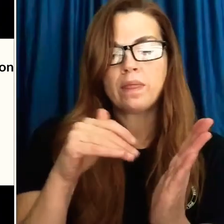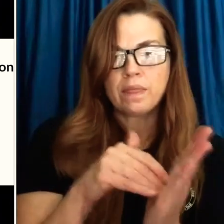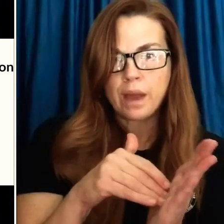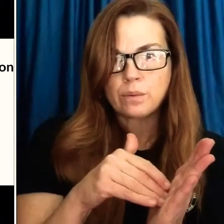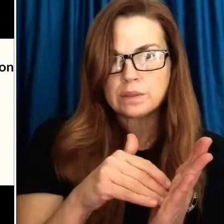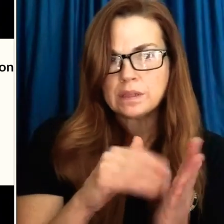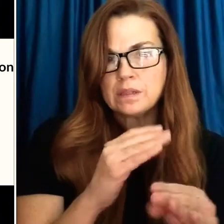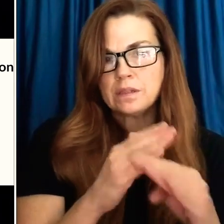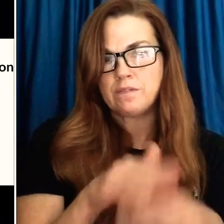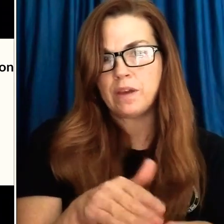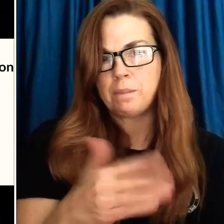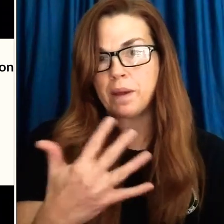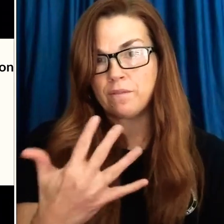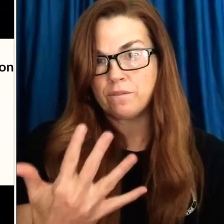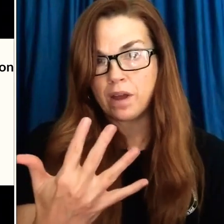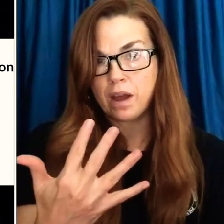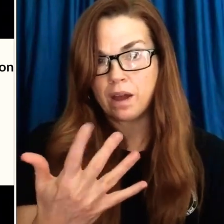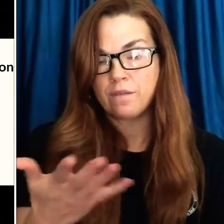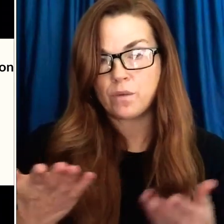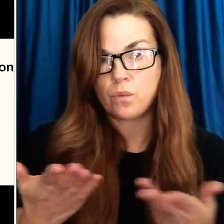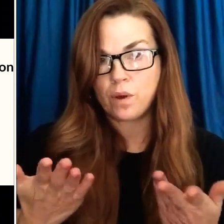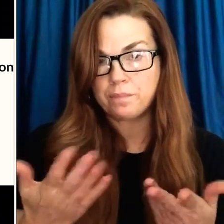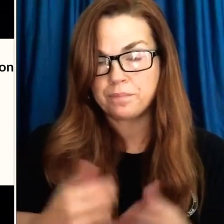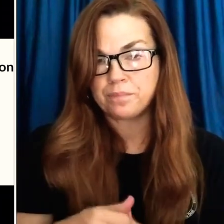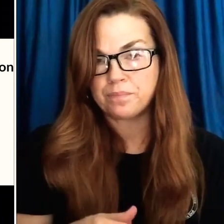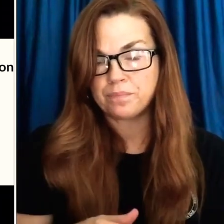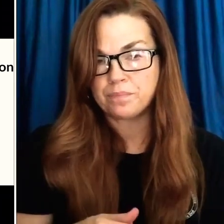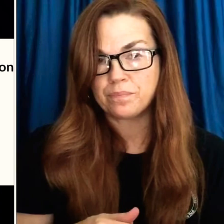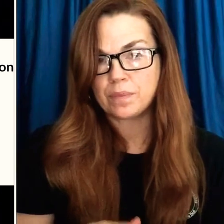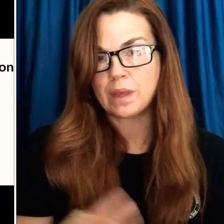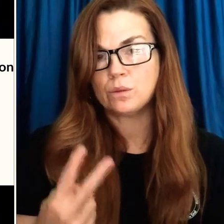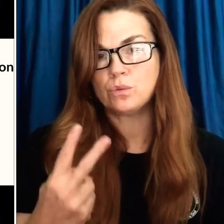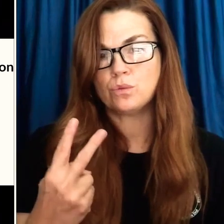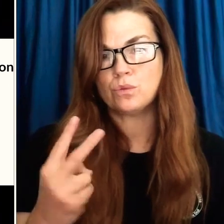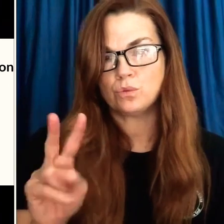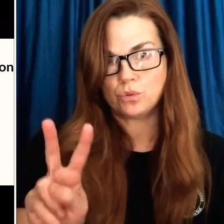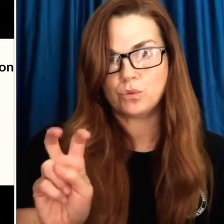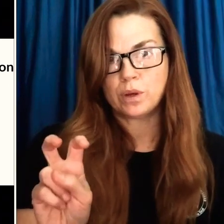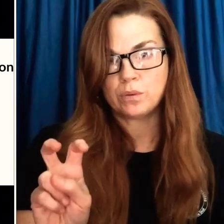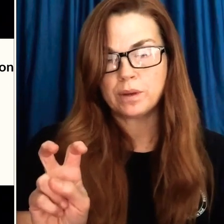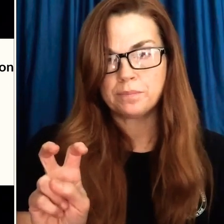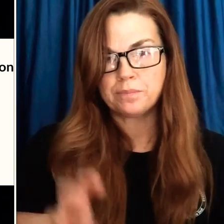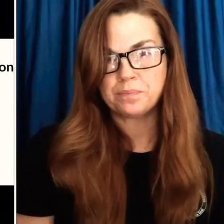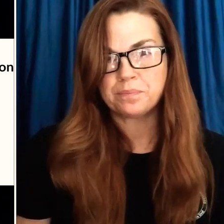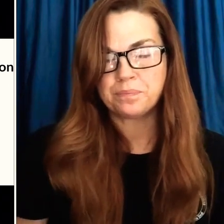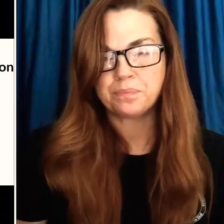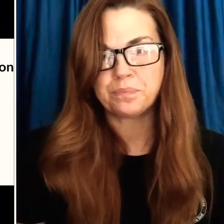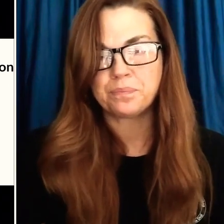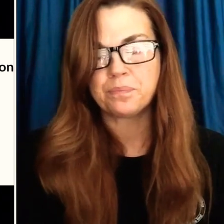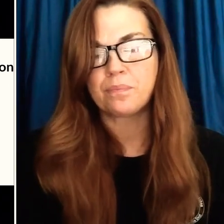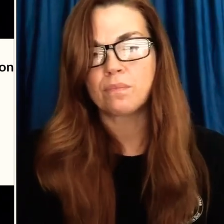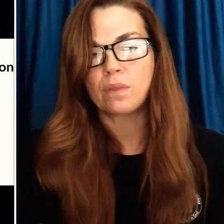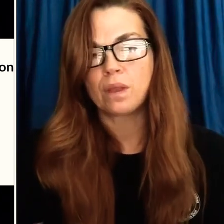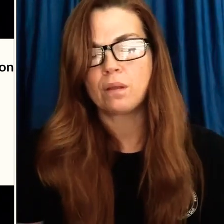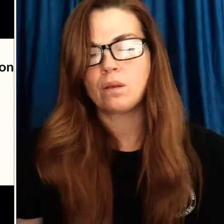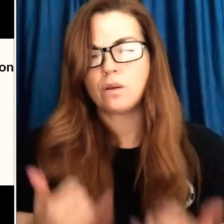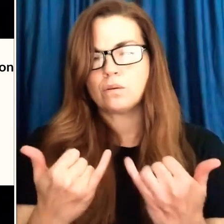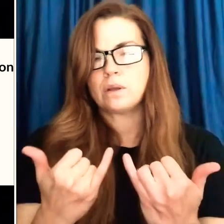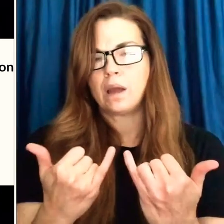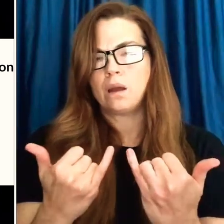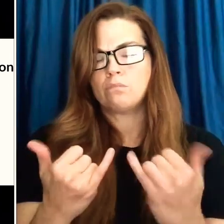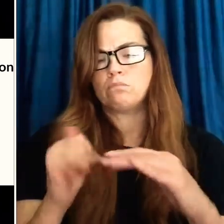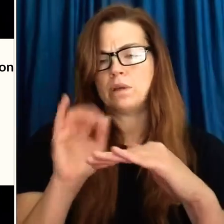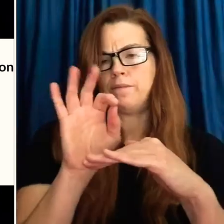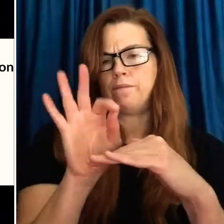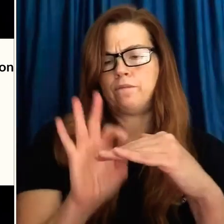And then what is 1,000 divided by 5? And 1,000 divided by 5 is 200. Okay,